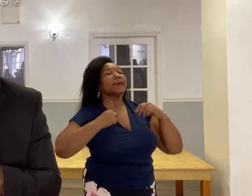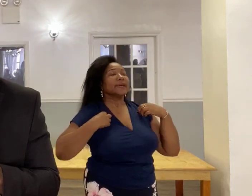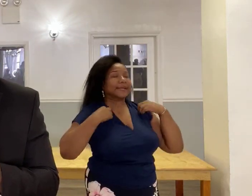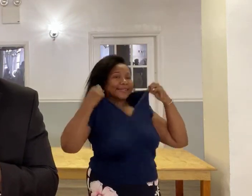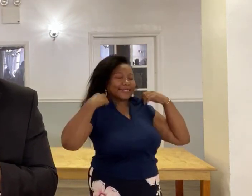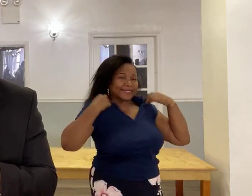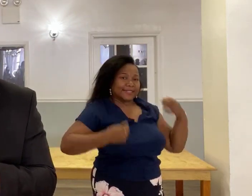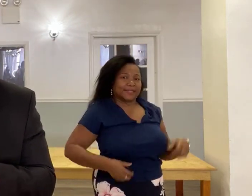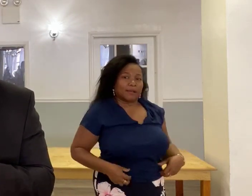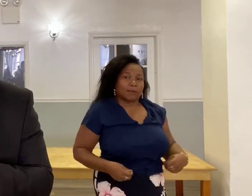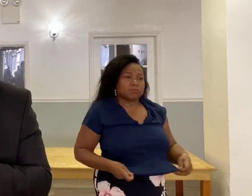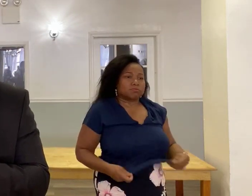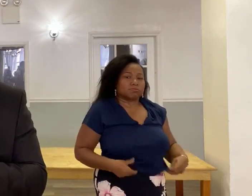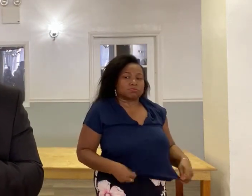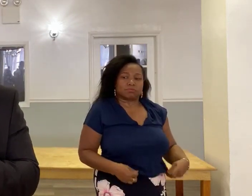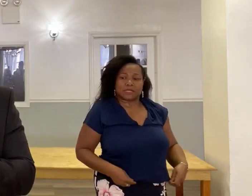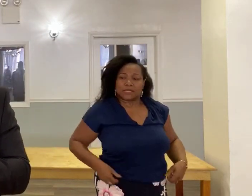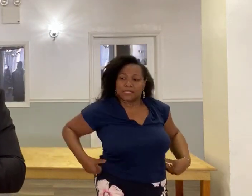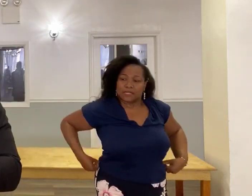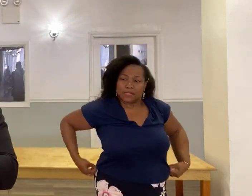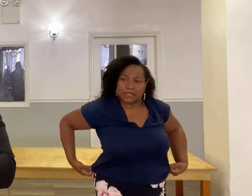come.